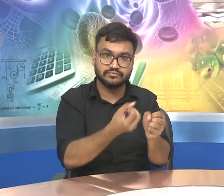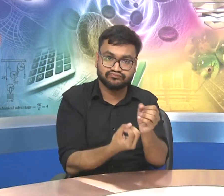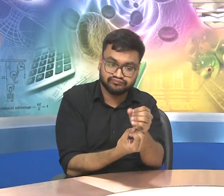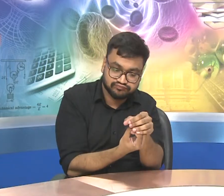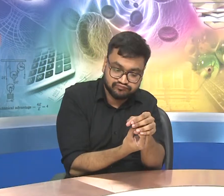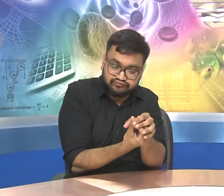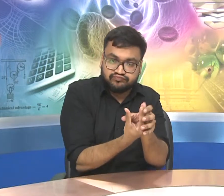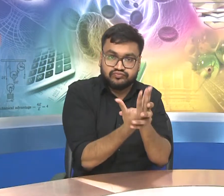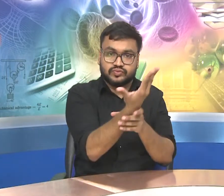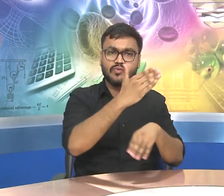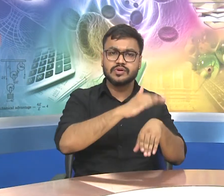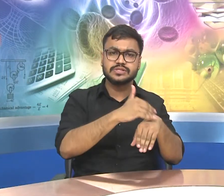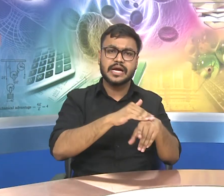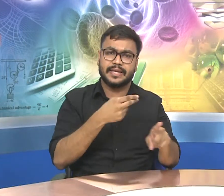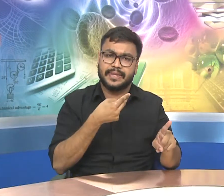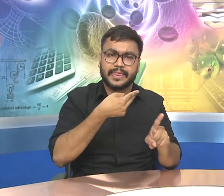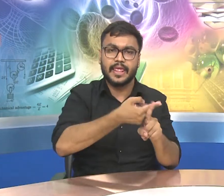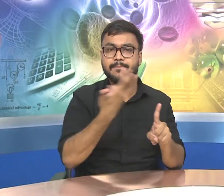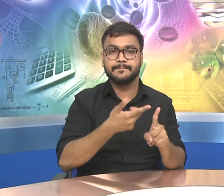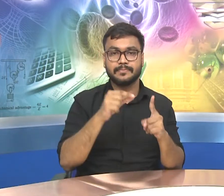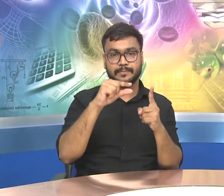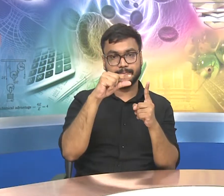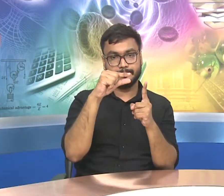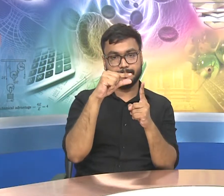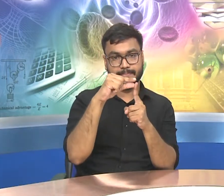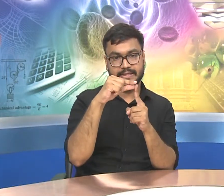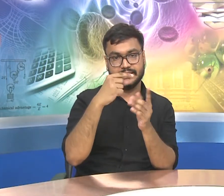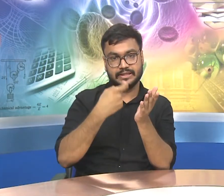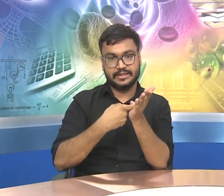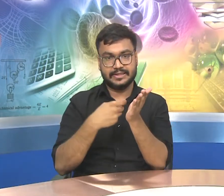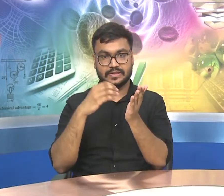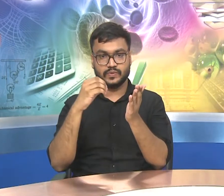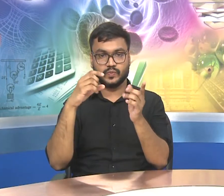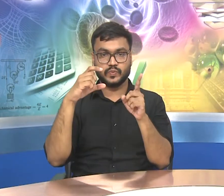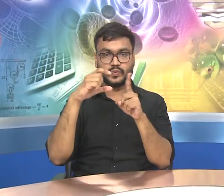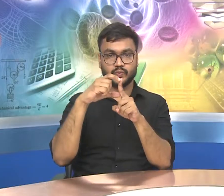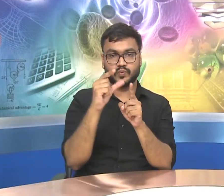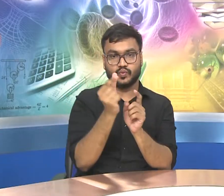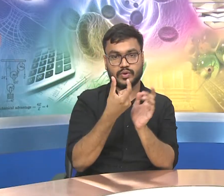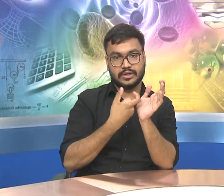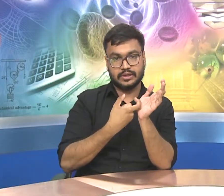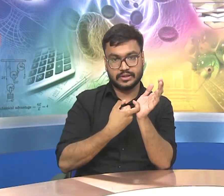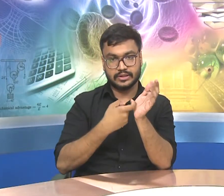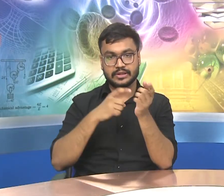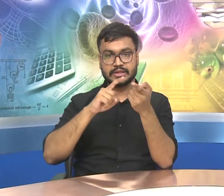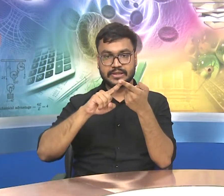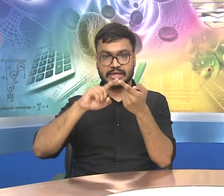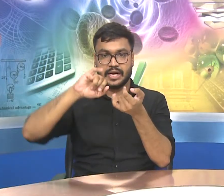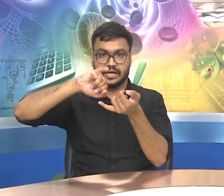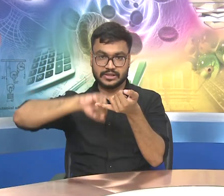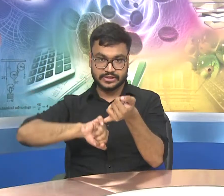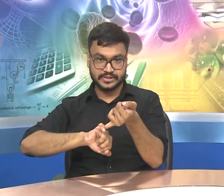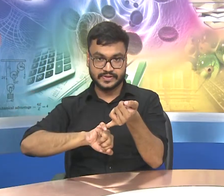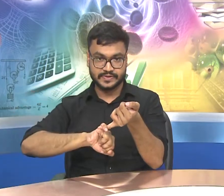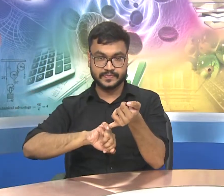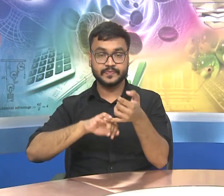Autotrophs are producers which are mainly green plants that make their own